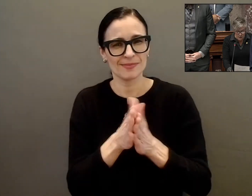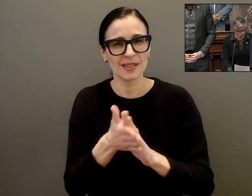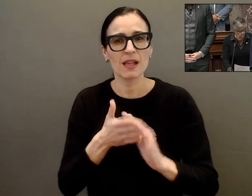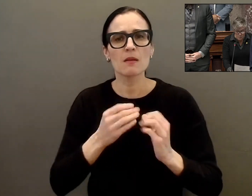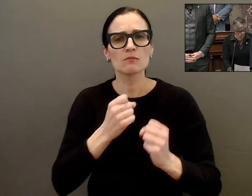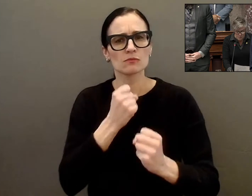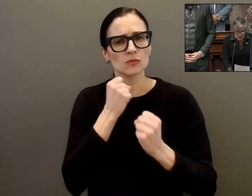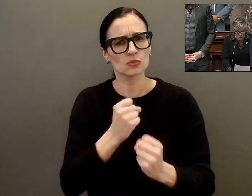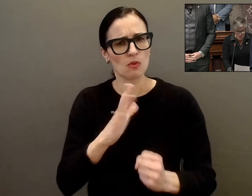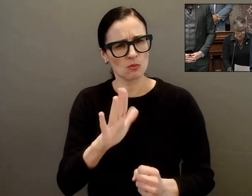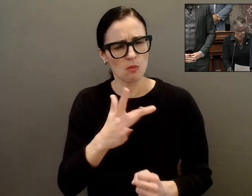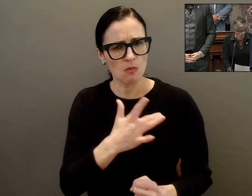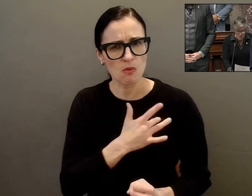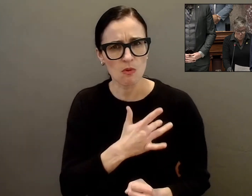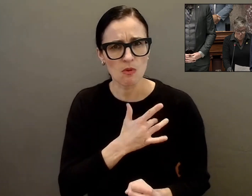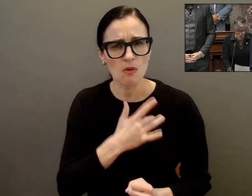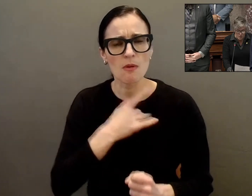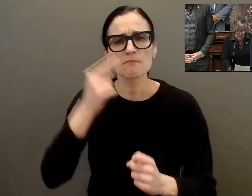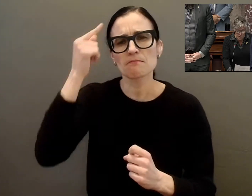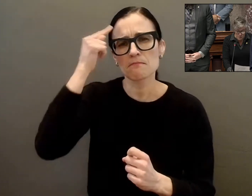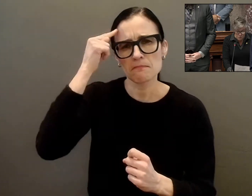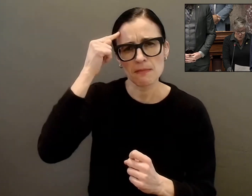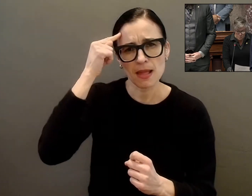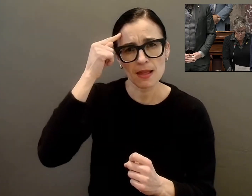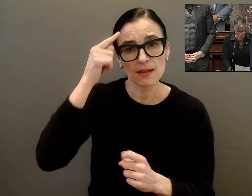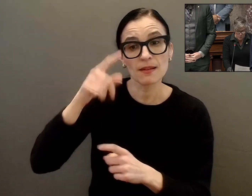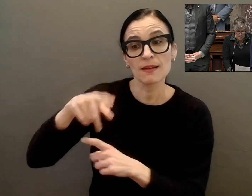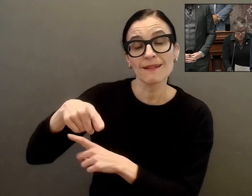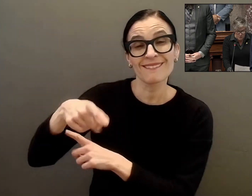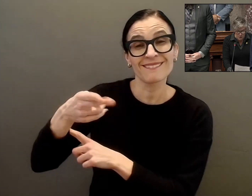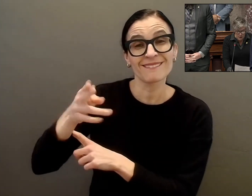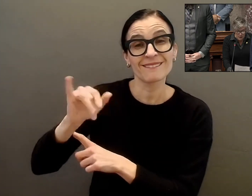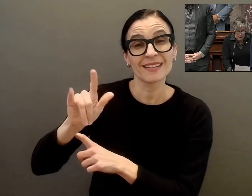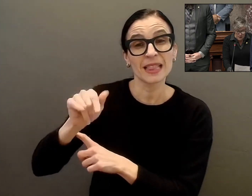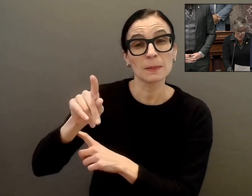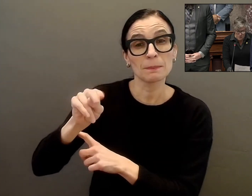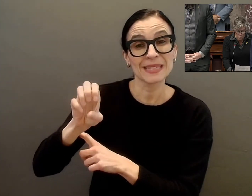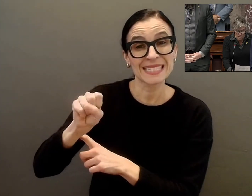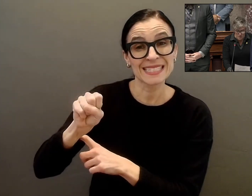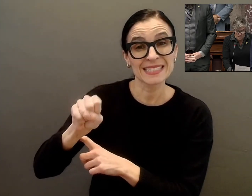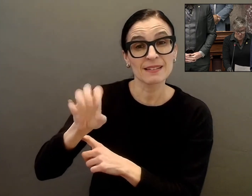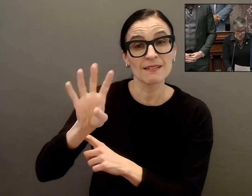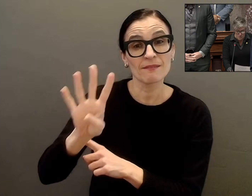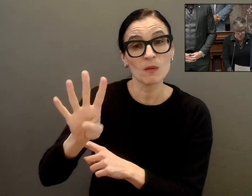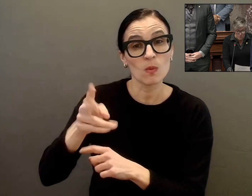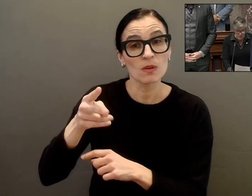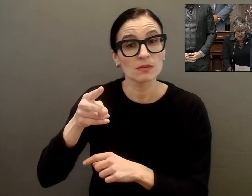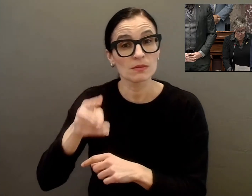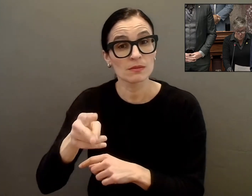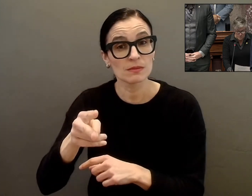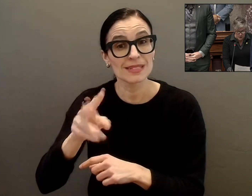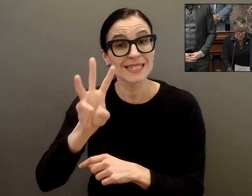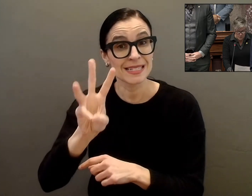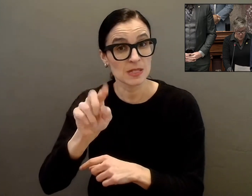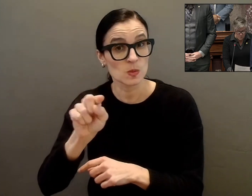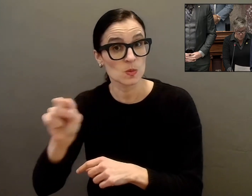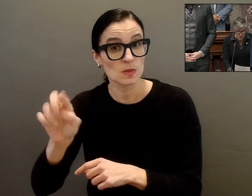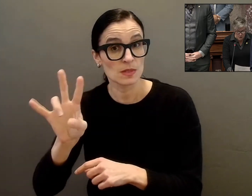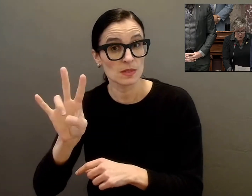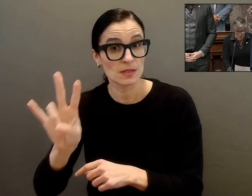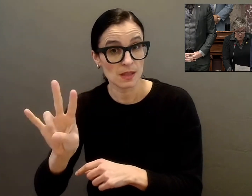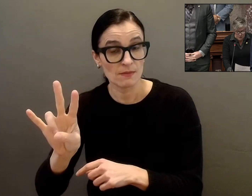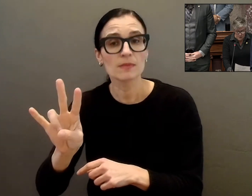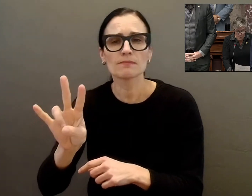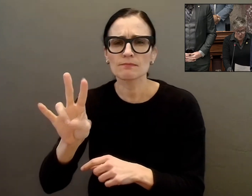Father, let our troubles be met with the gentle whisper of your wisdom, guiding us towards decisions that reflect your divine